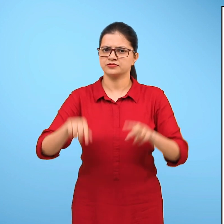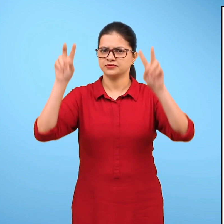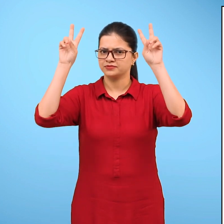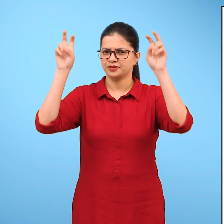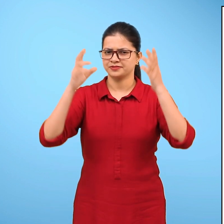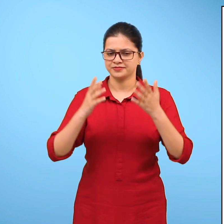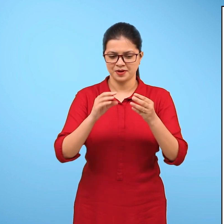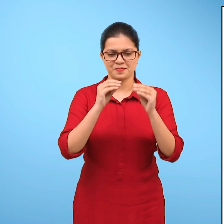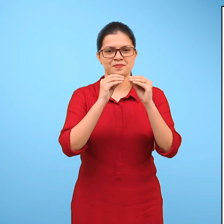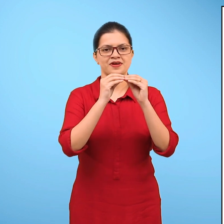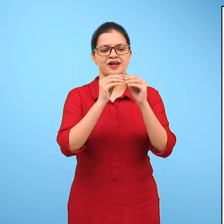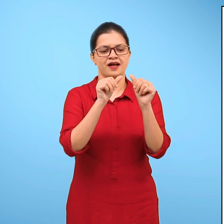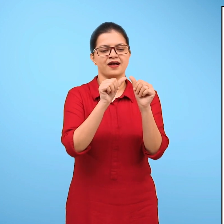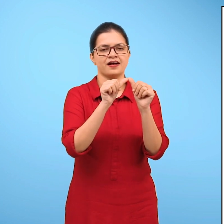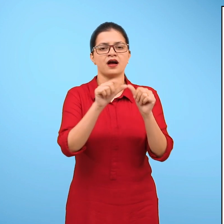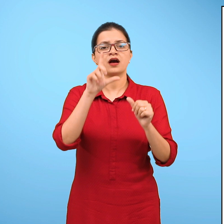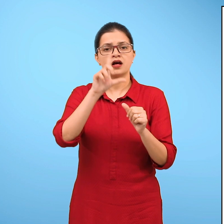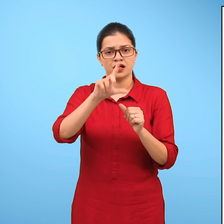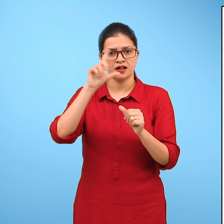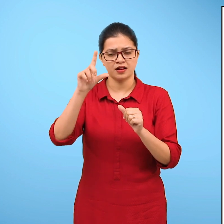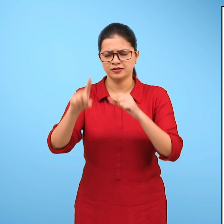Ball and socket joints.